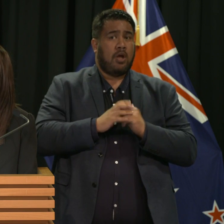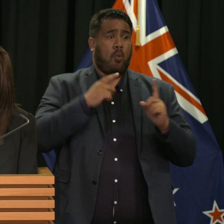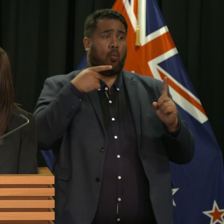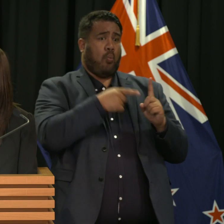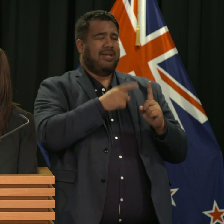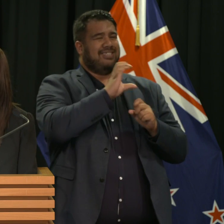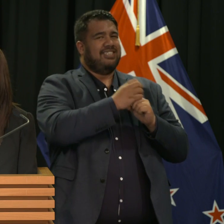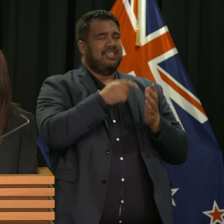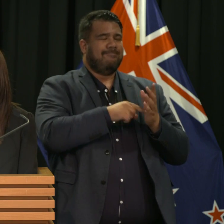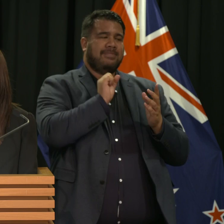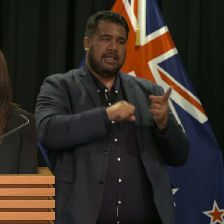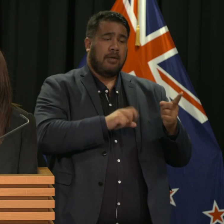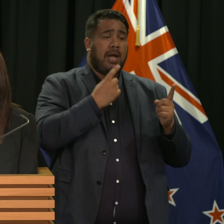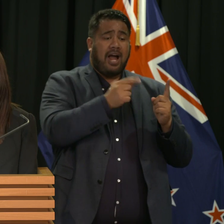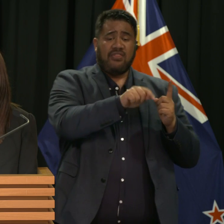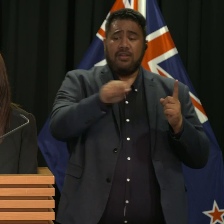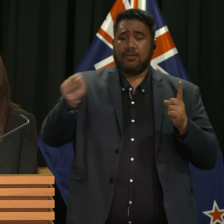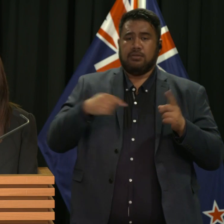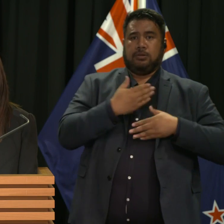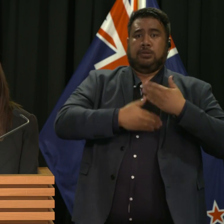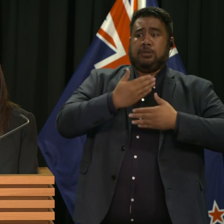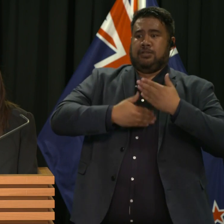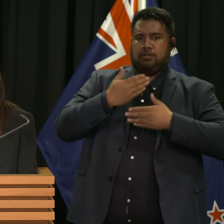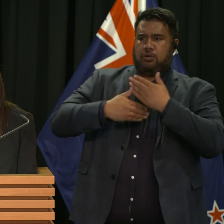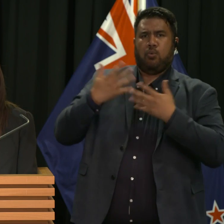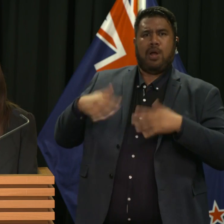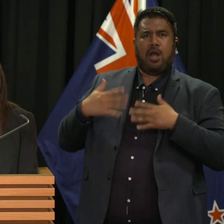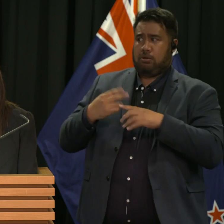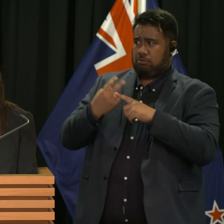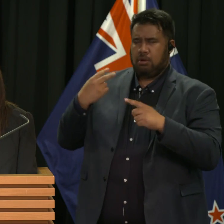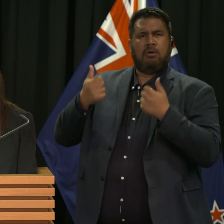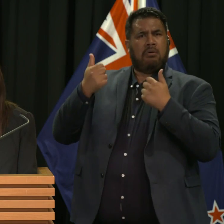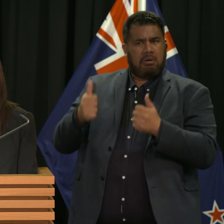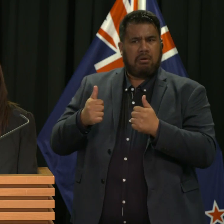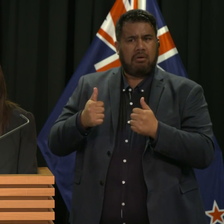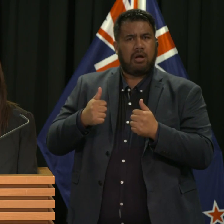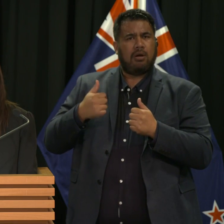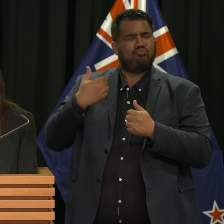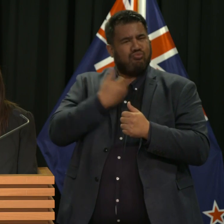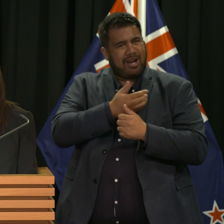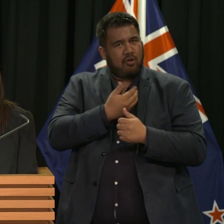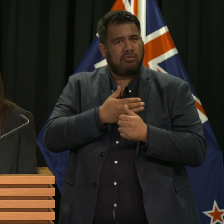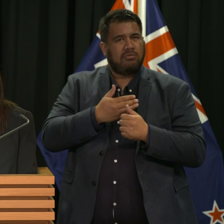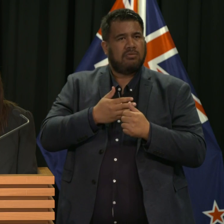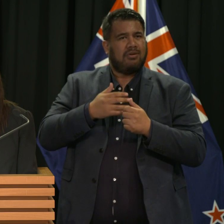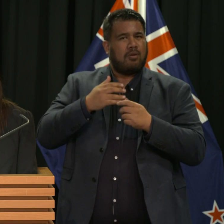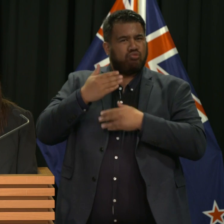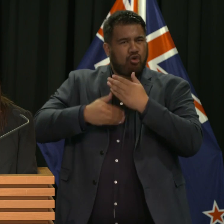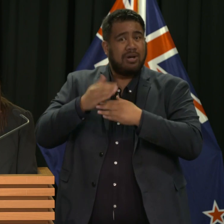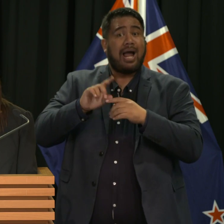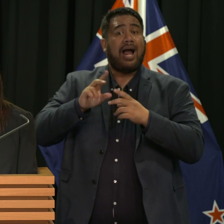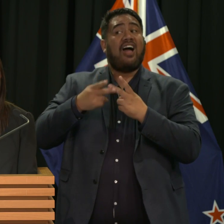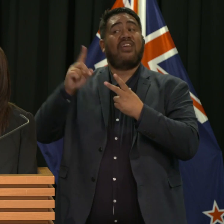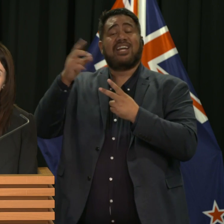incredibly proud on the others. We are making incredible progress, transformational progress, and progress that any other government just would not